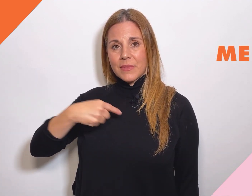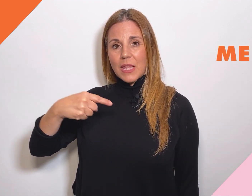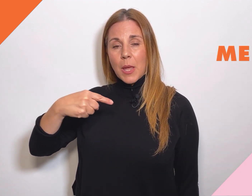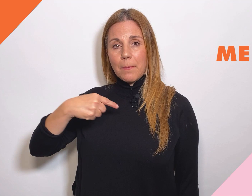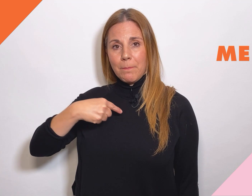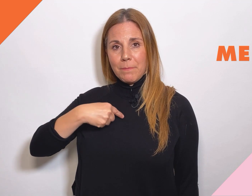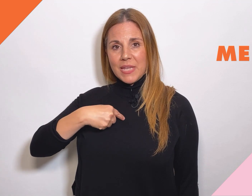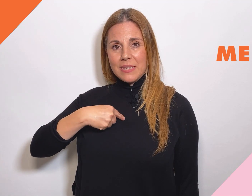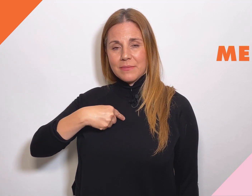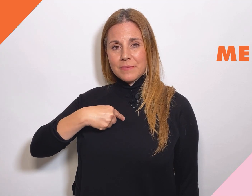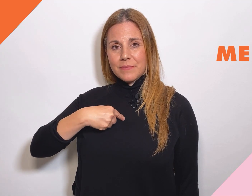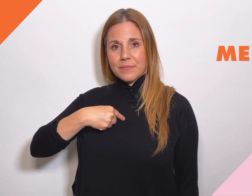me.